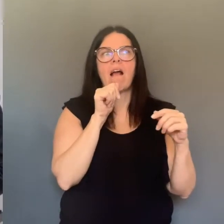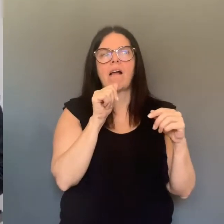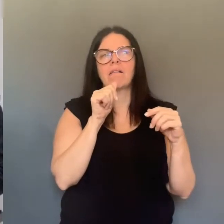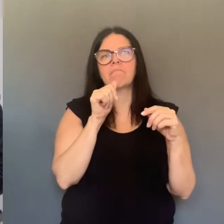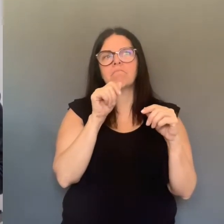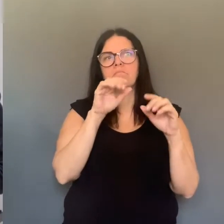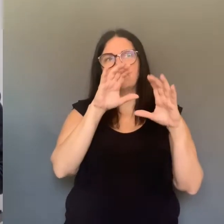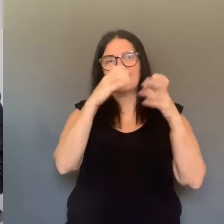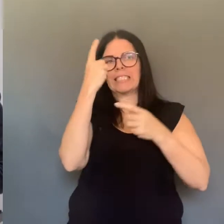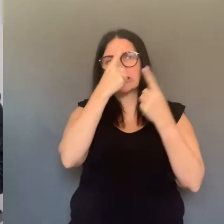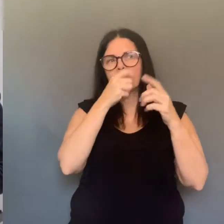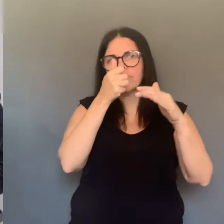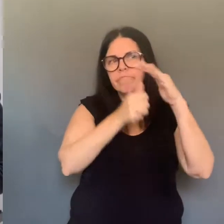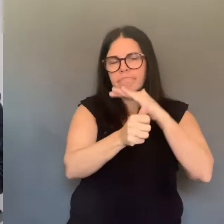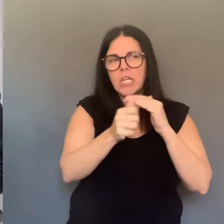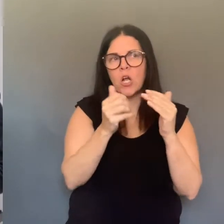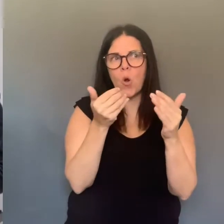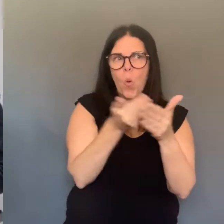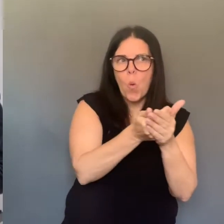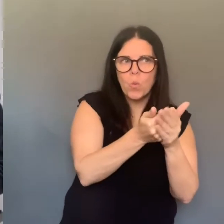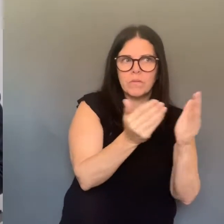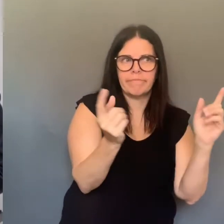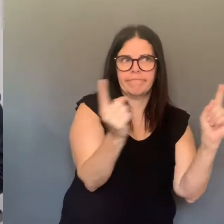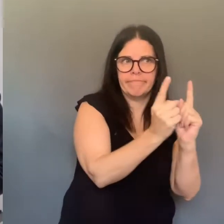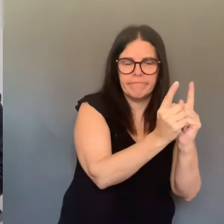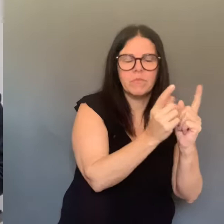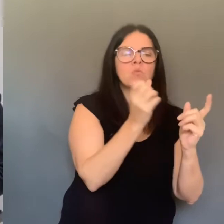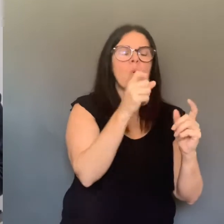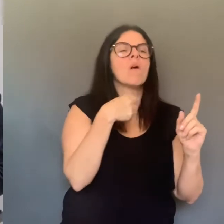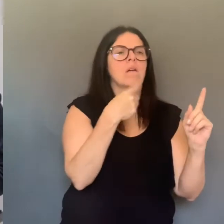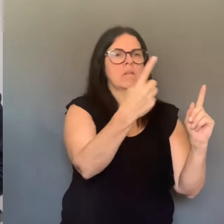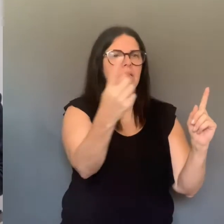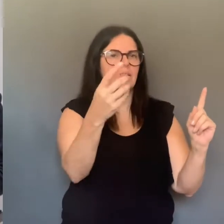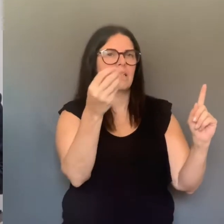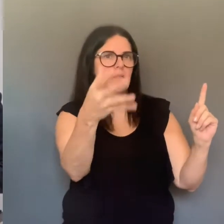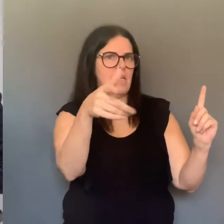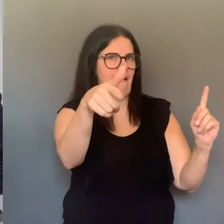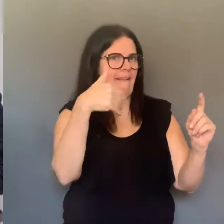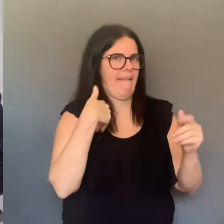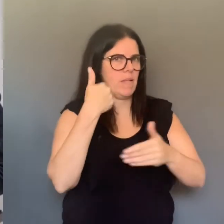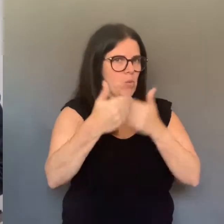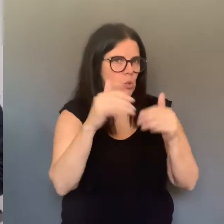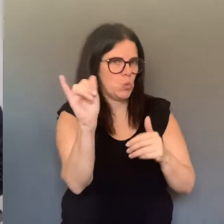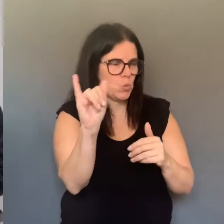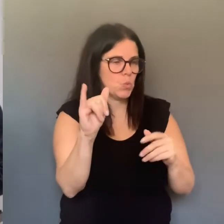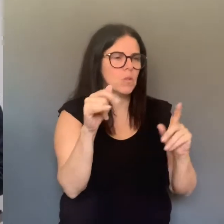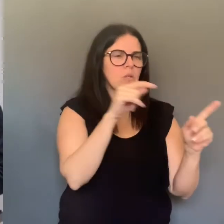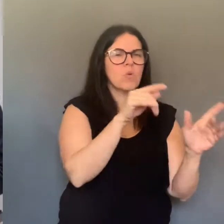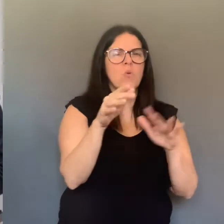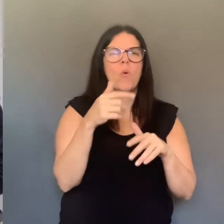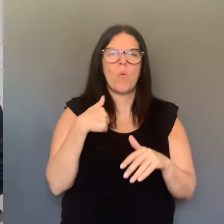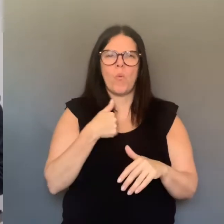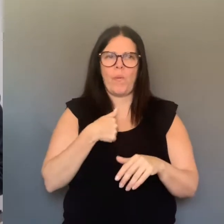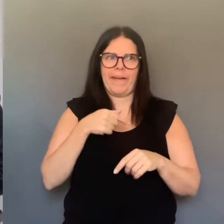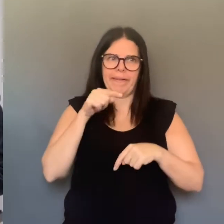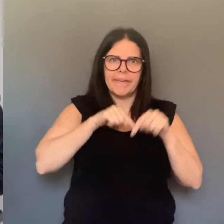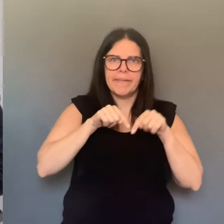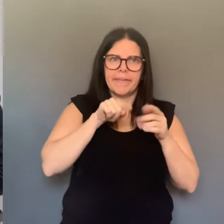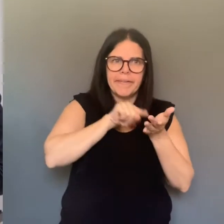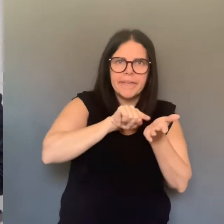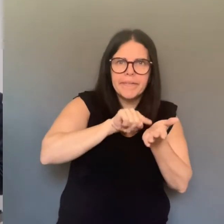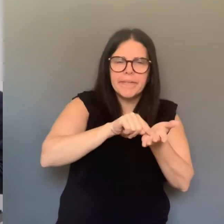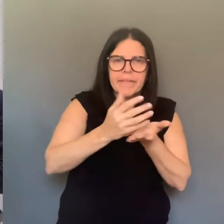work with them, but most of these activities are identified when we start the investigation and collect all that